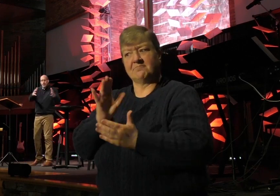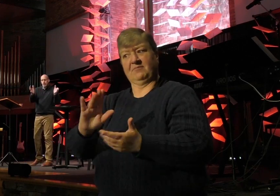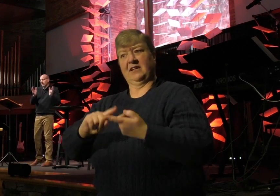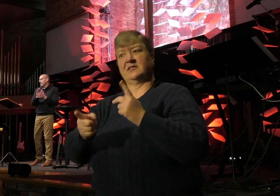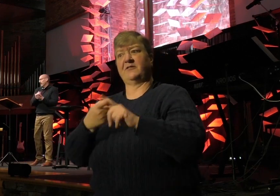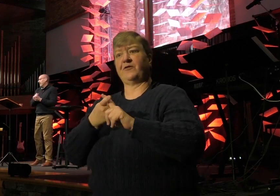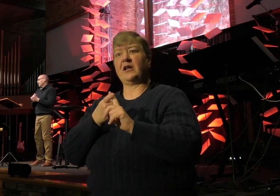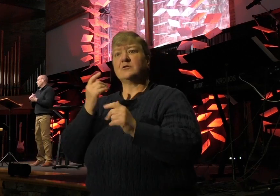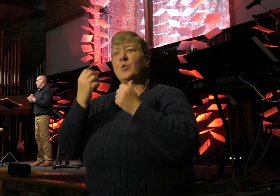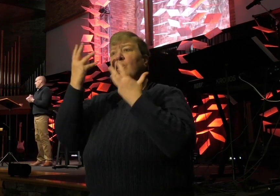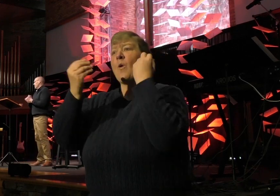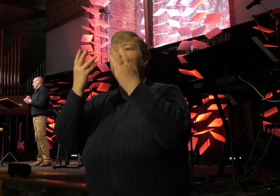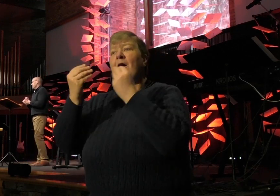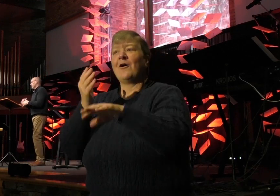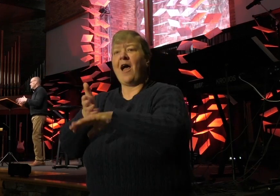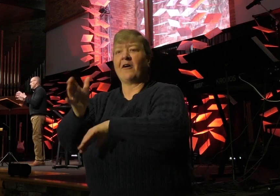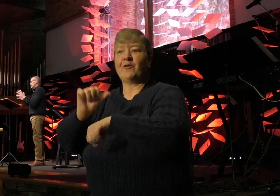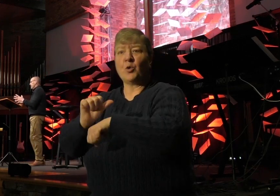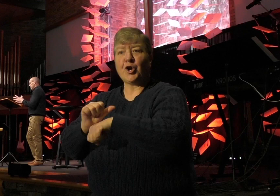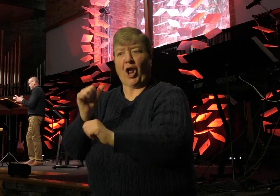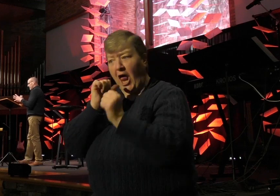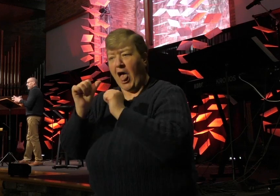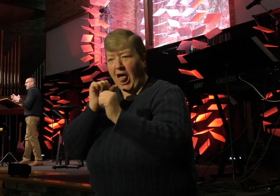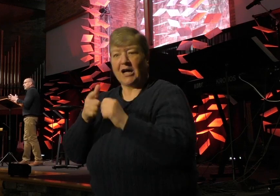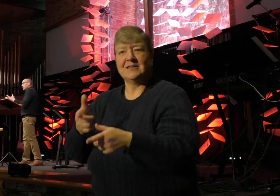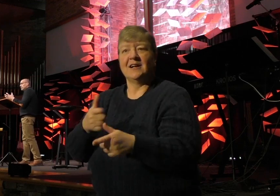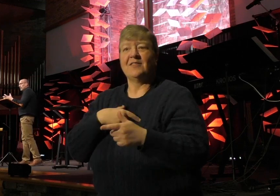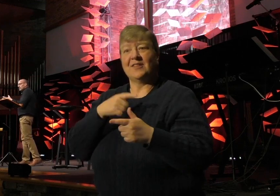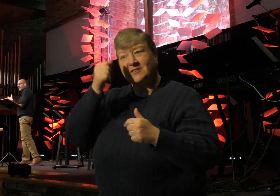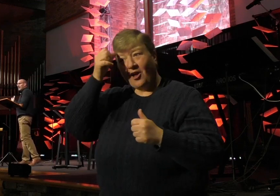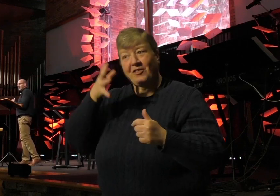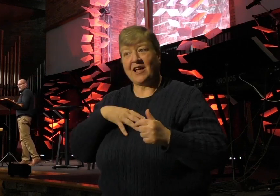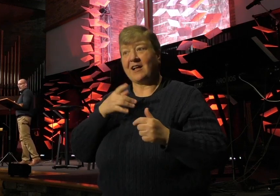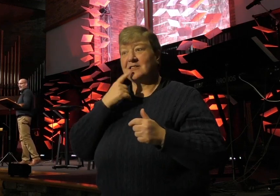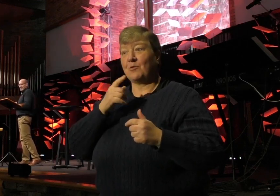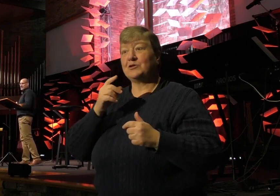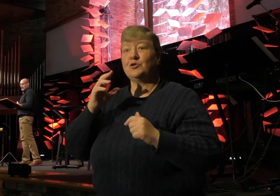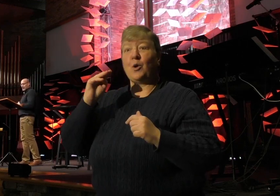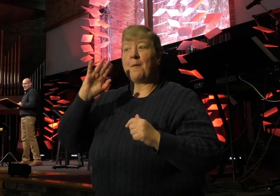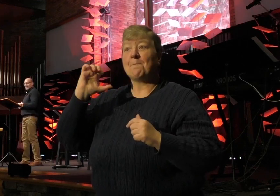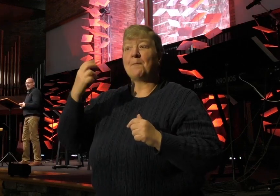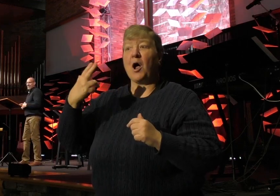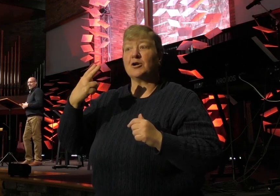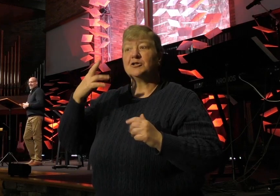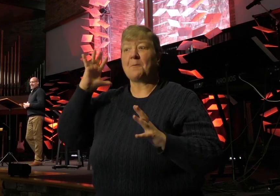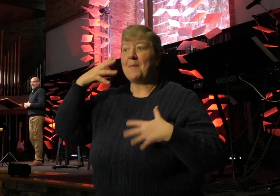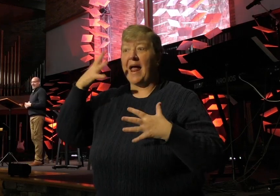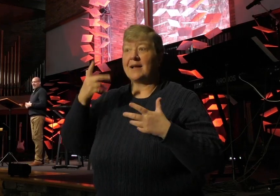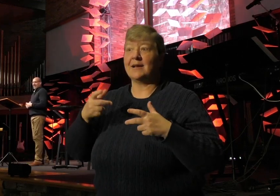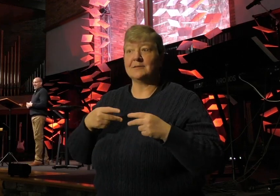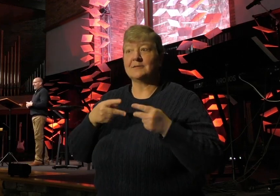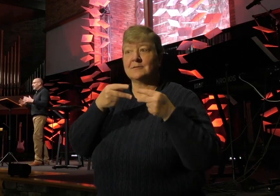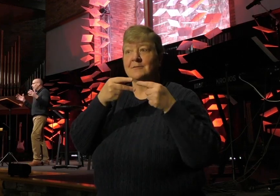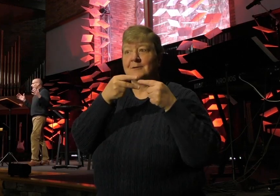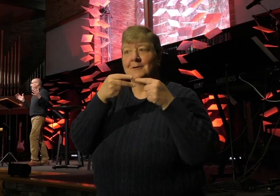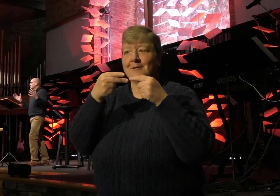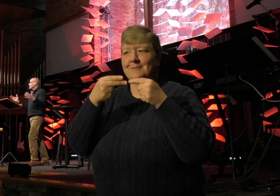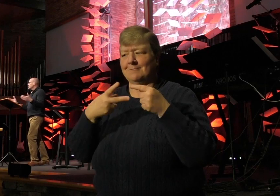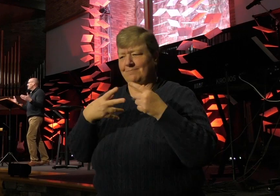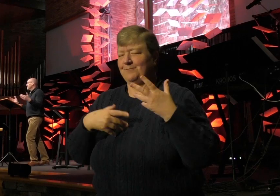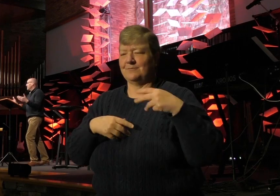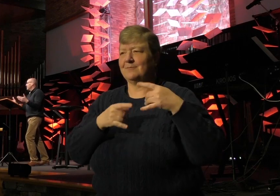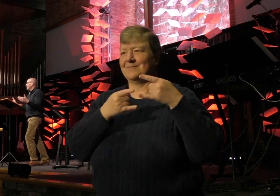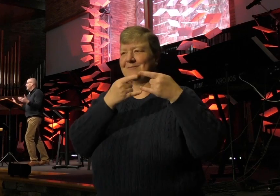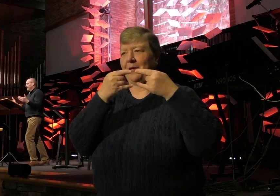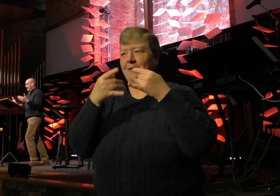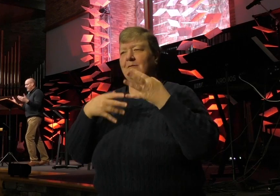that he'd go out to the bars after work with. These are the guys that he would do March Madness brackets with. And he wanted to